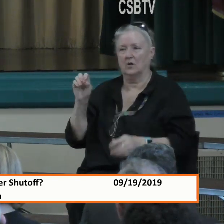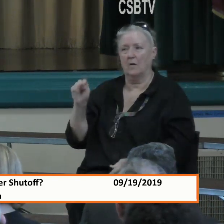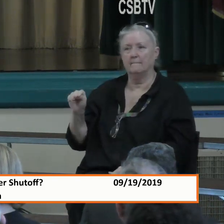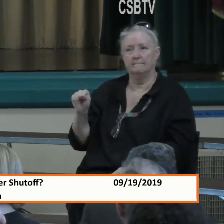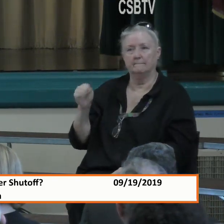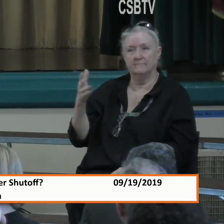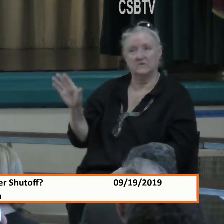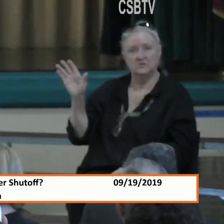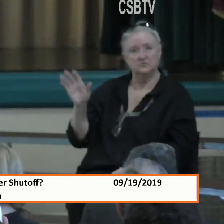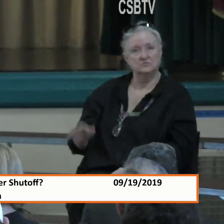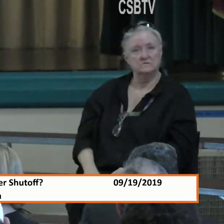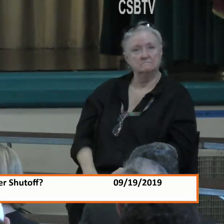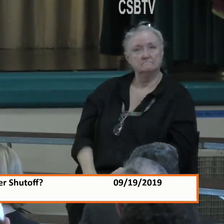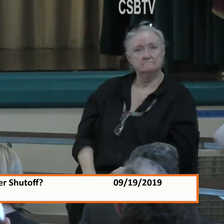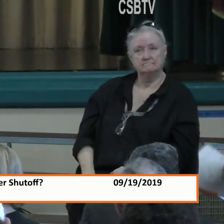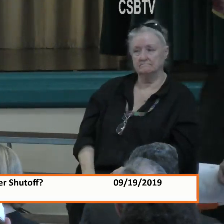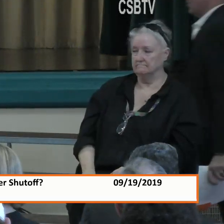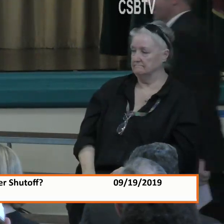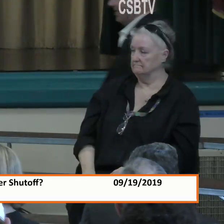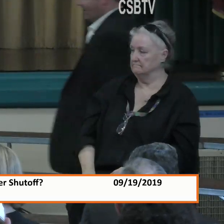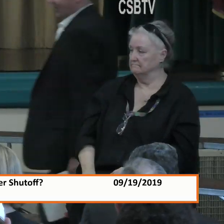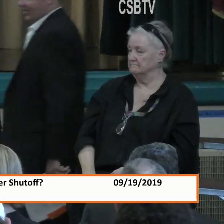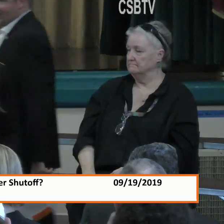With that,